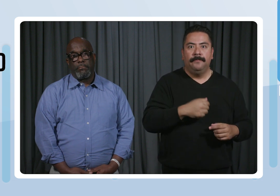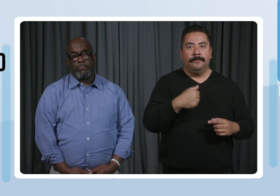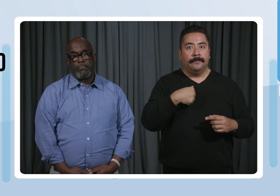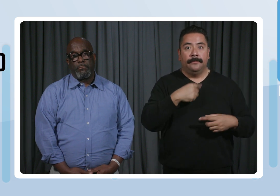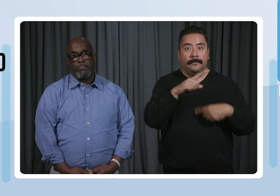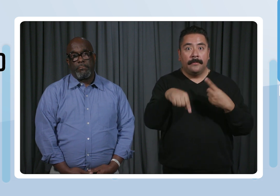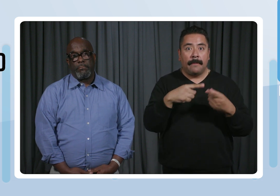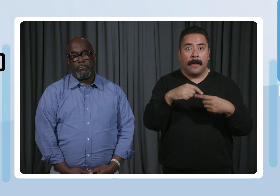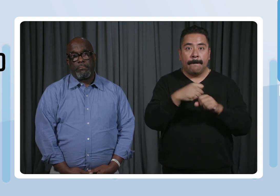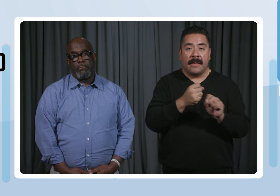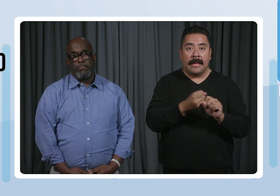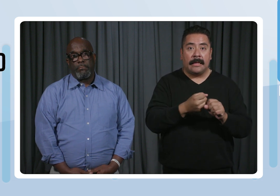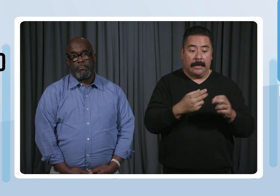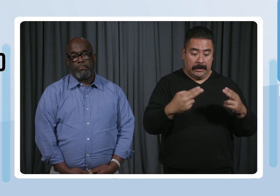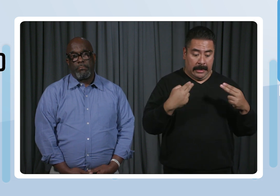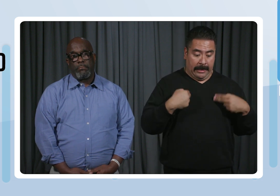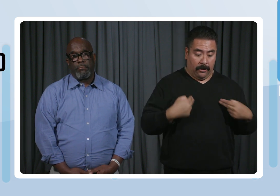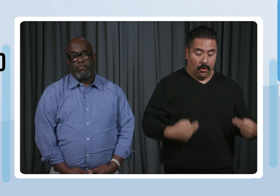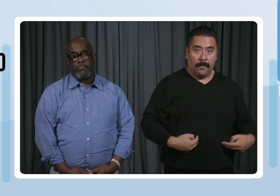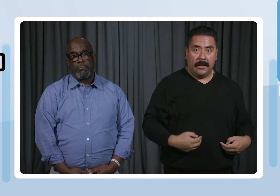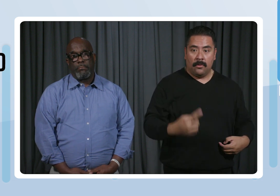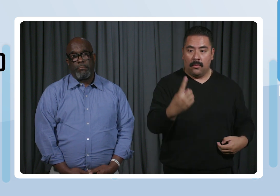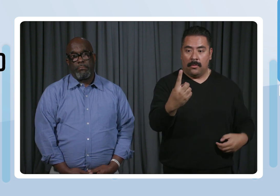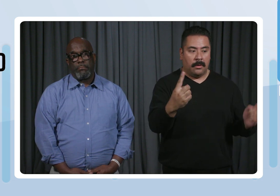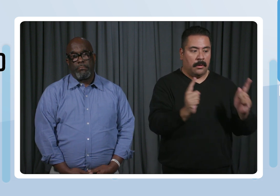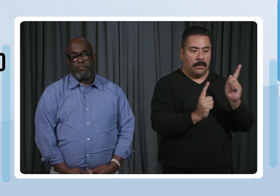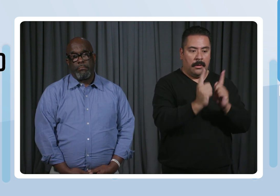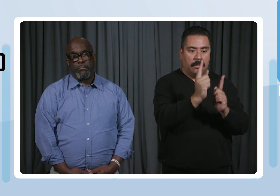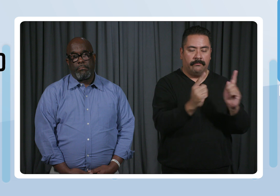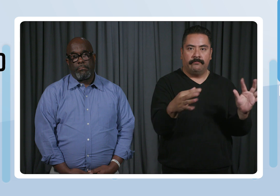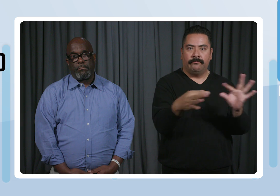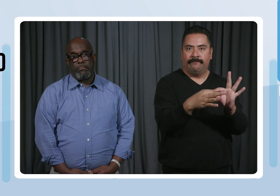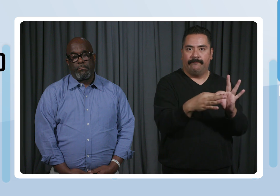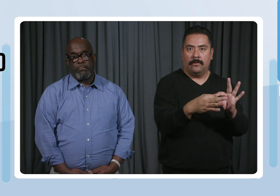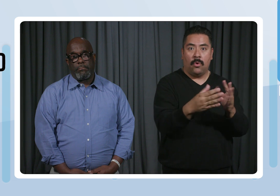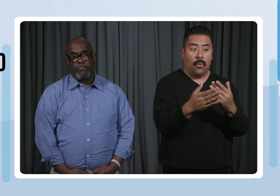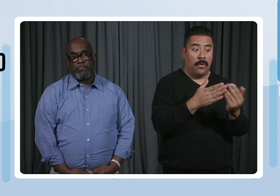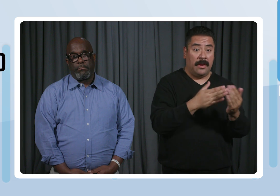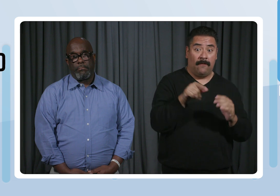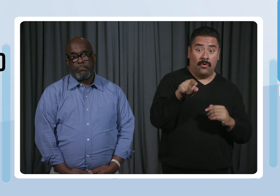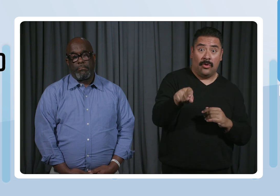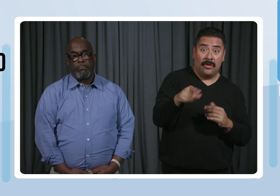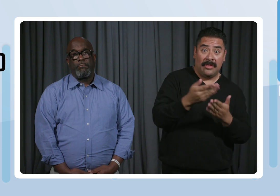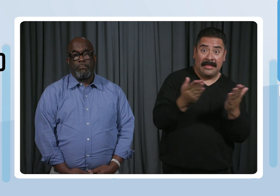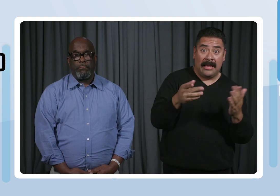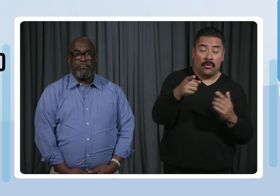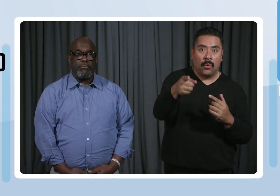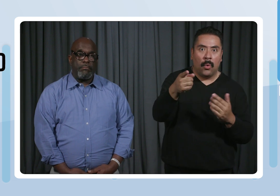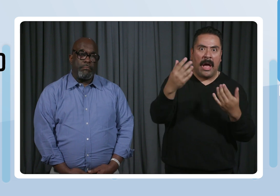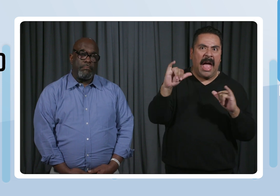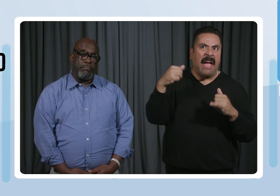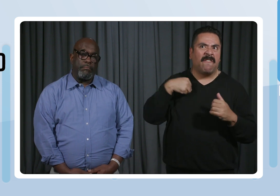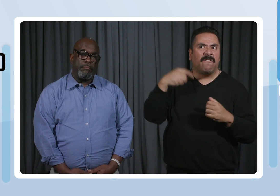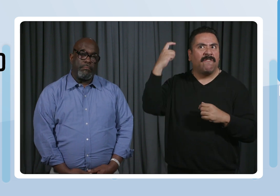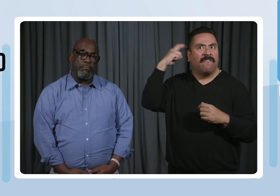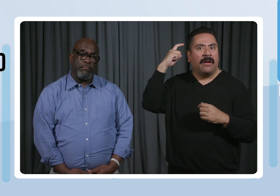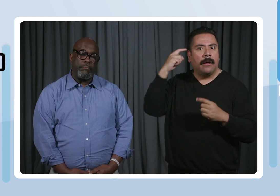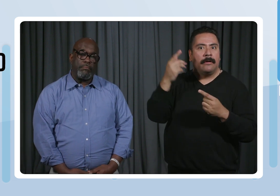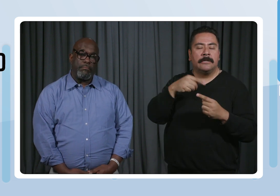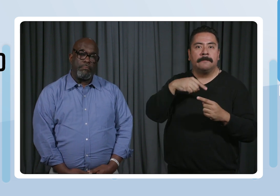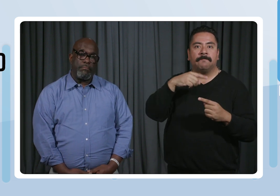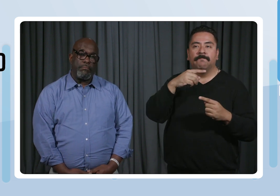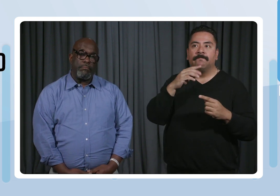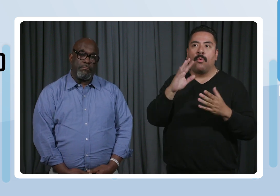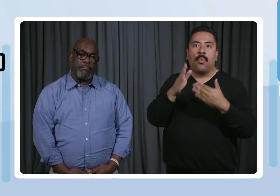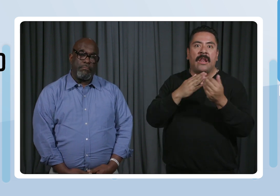making that human one-on-one connection with someone and saying, whatever things that you are holding on to, whatever myths that you